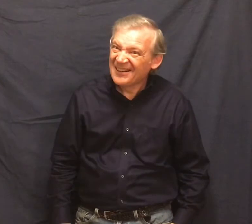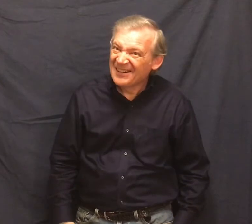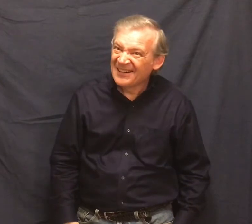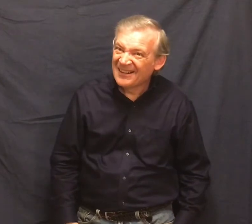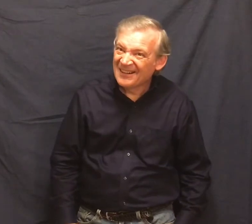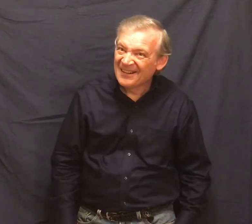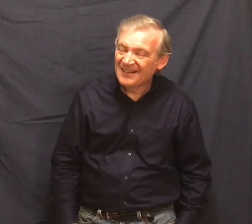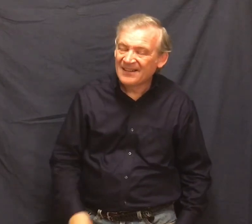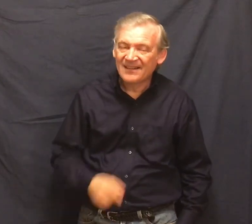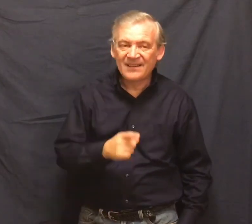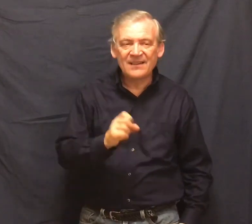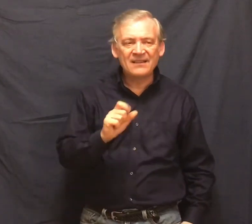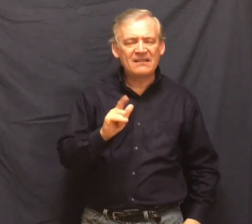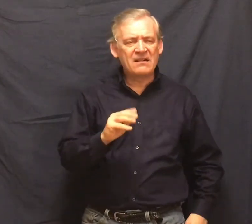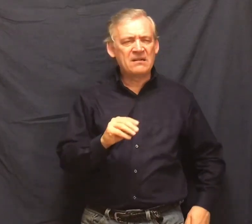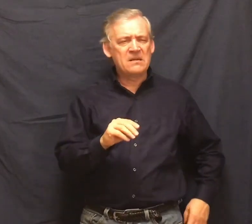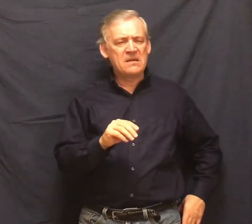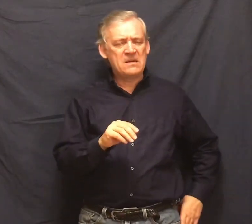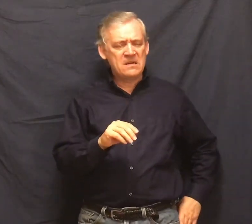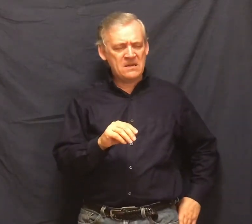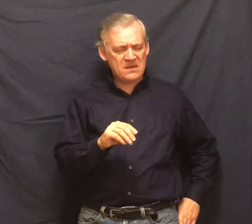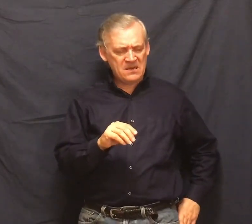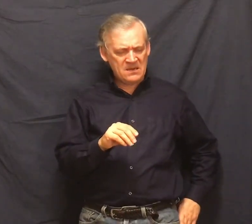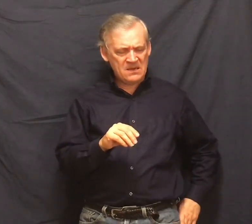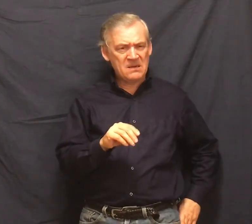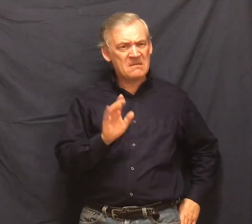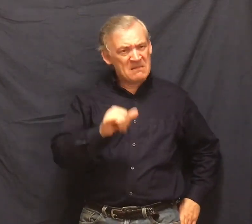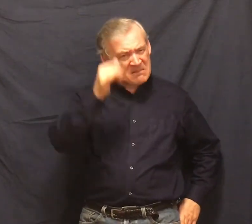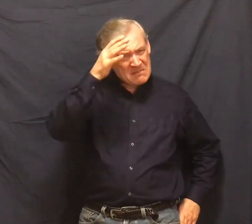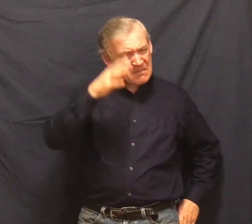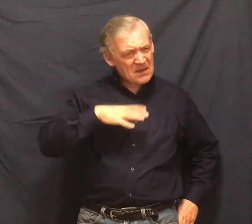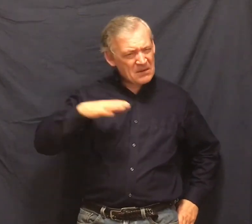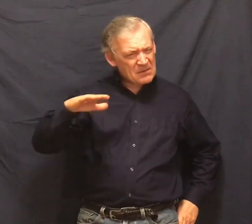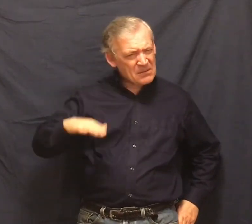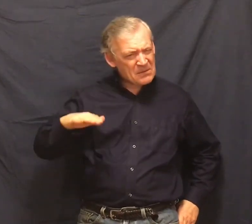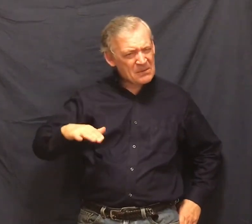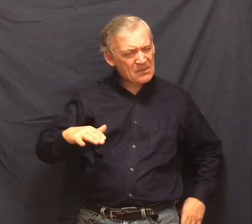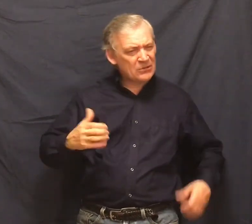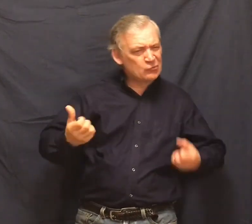Slim thought. Little guy? He asked. Drove a cultivator?